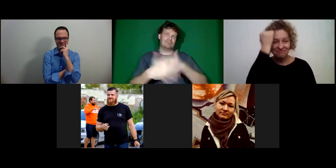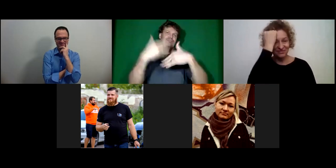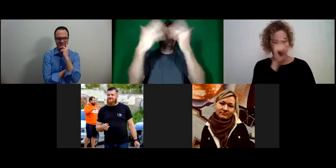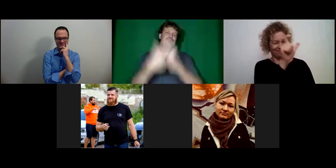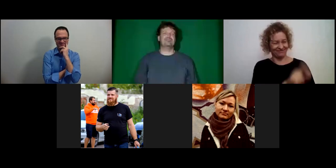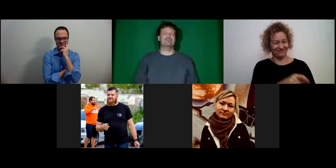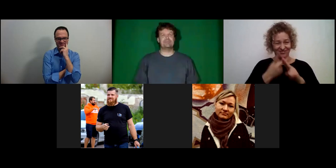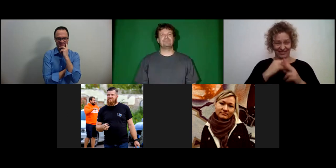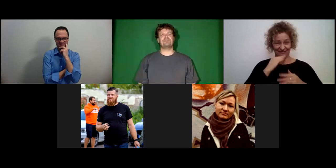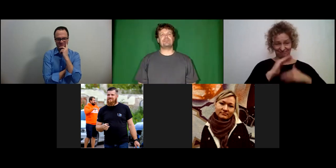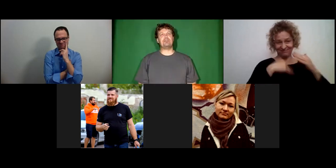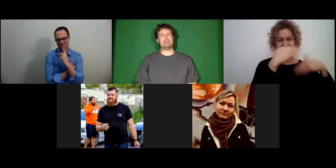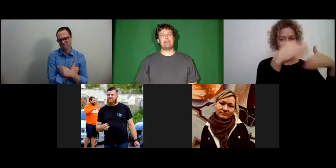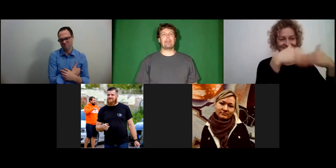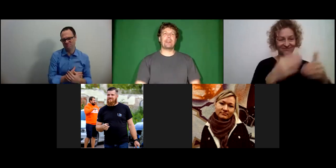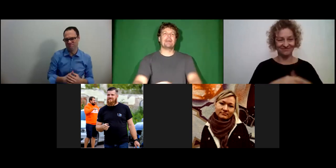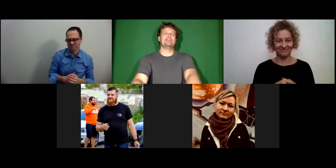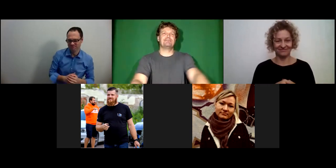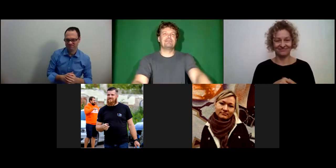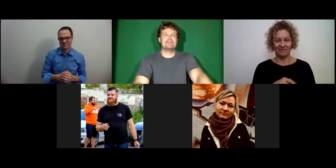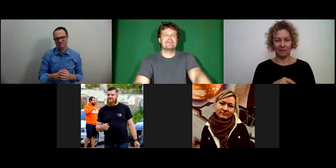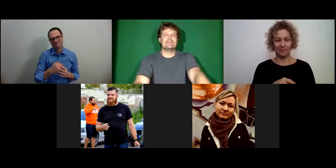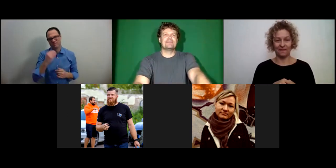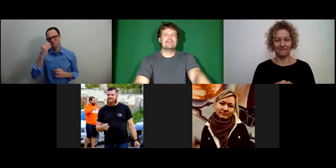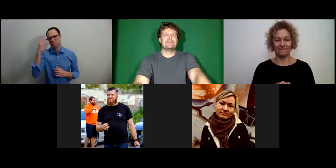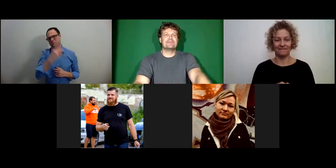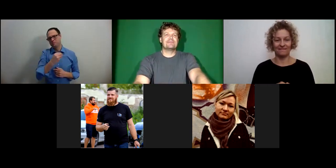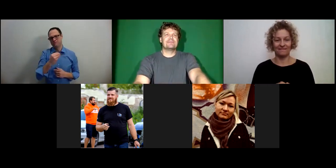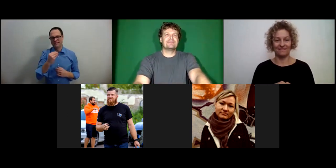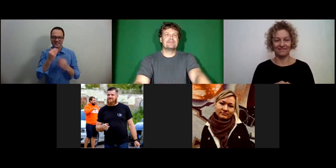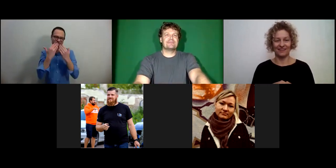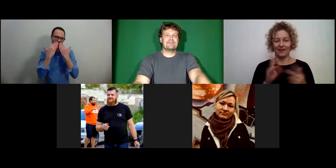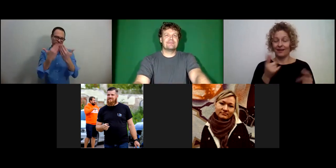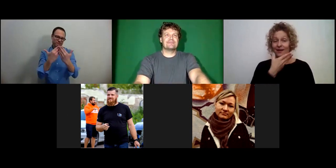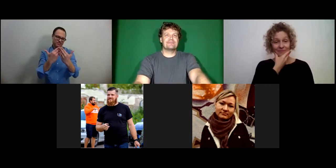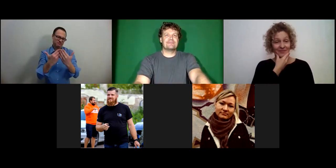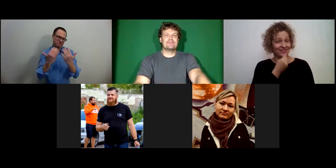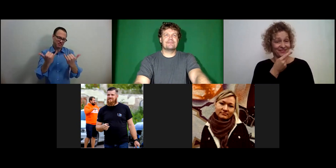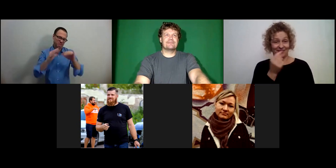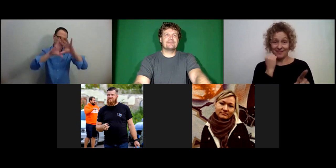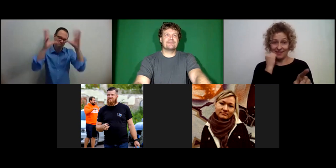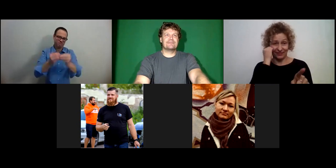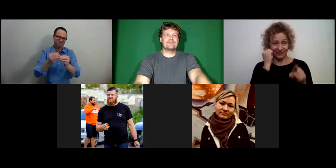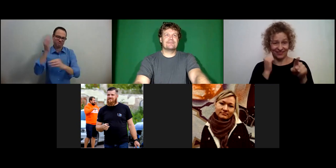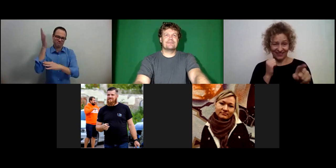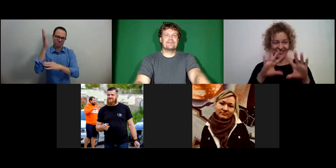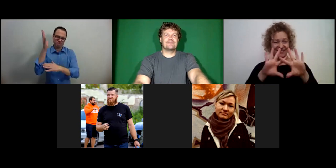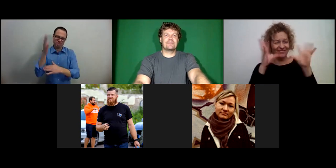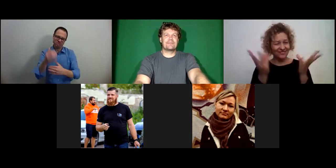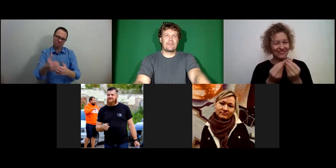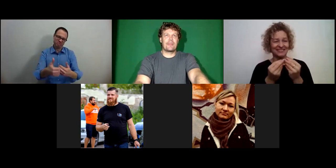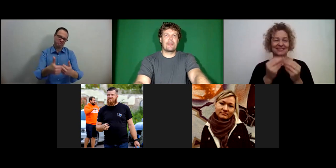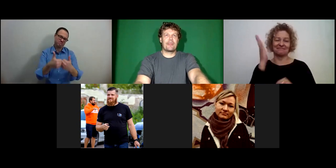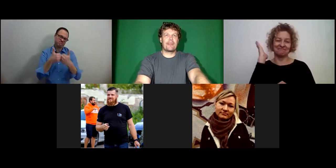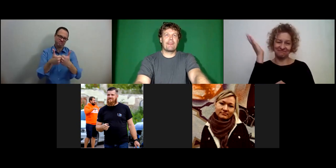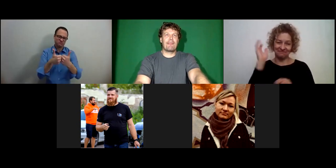surprises that I got. And I really owe my basketball career to that coach. So it was an amazing. What a beautiful